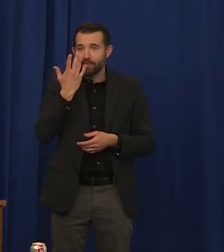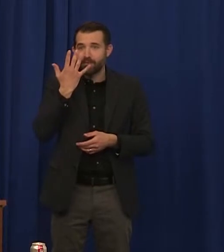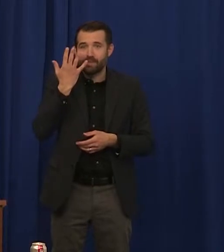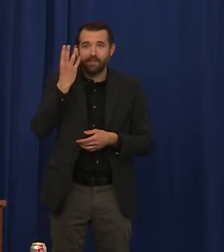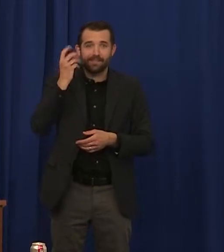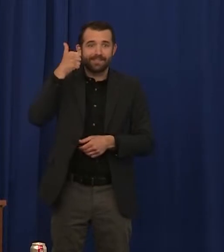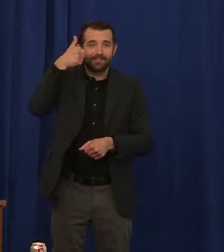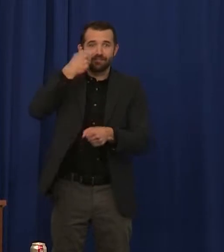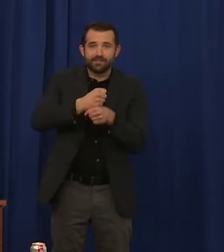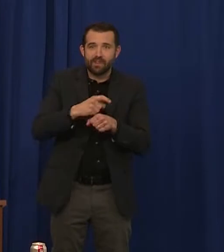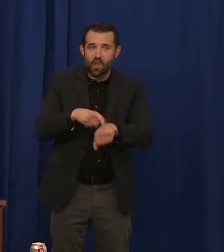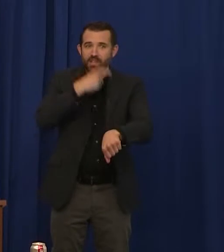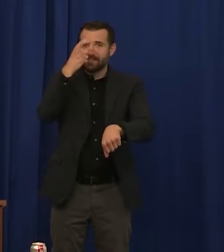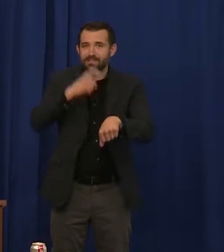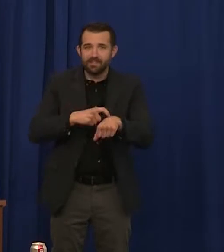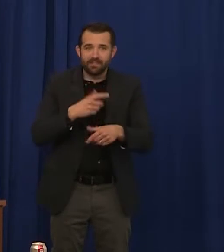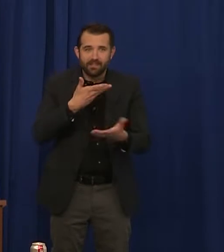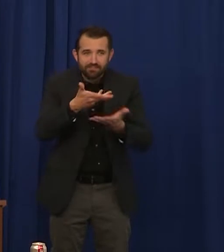from COVID-19.